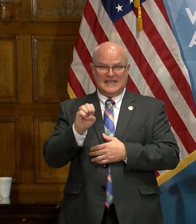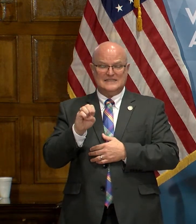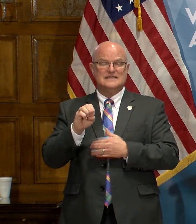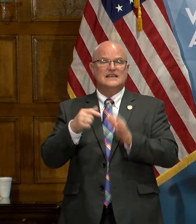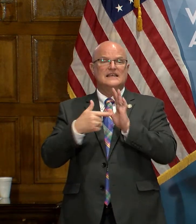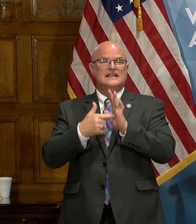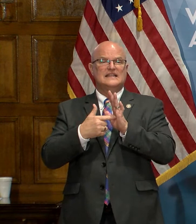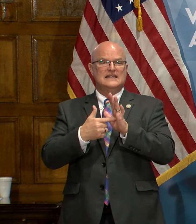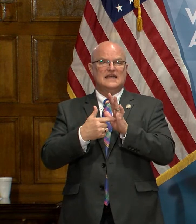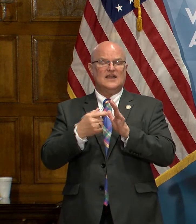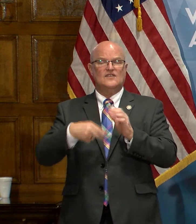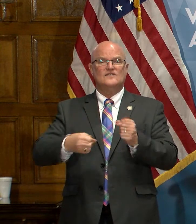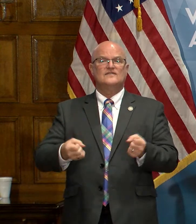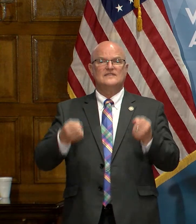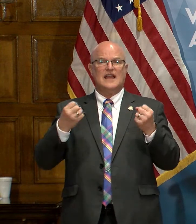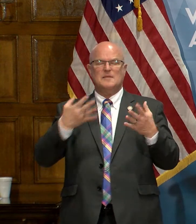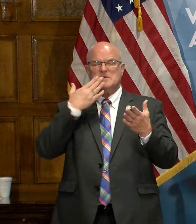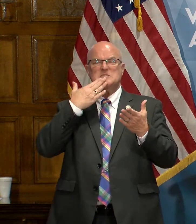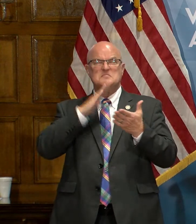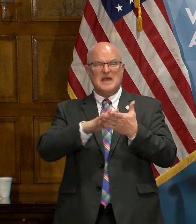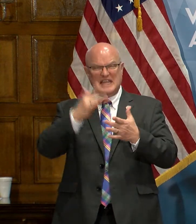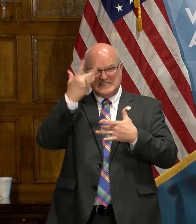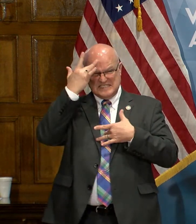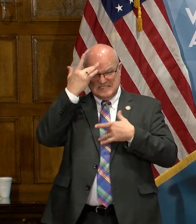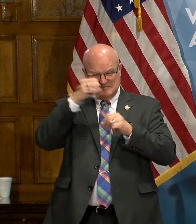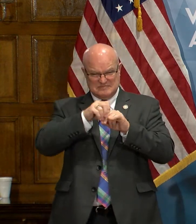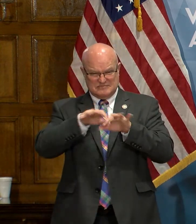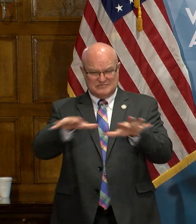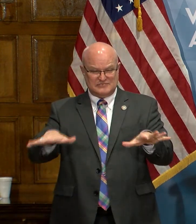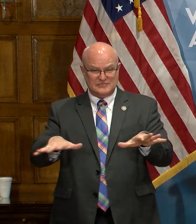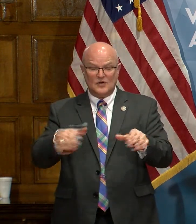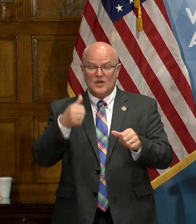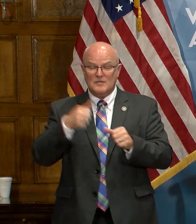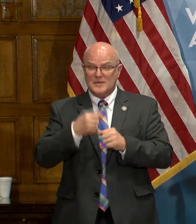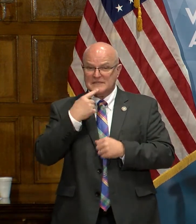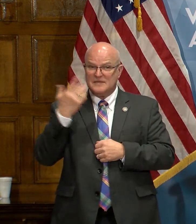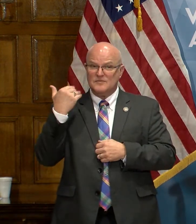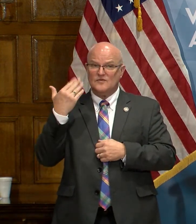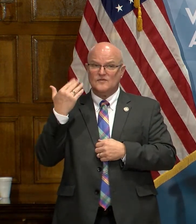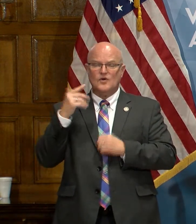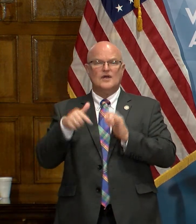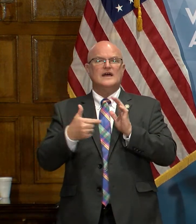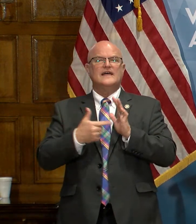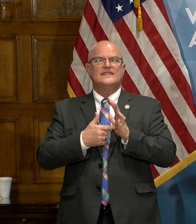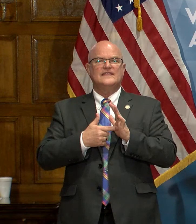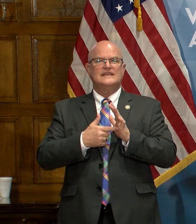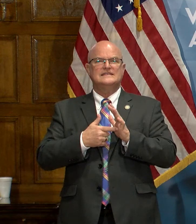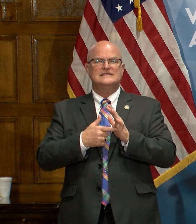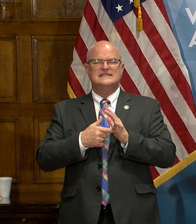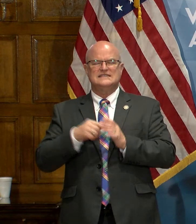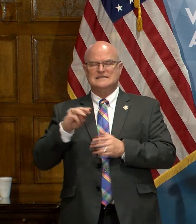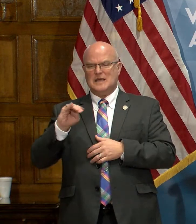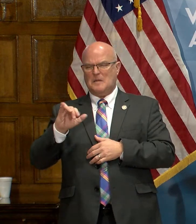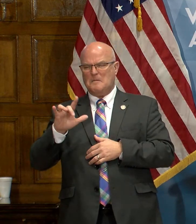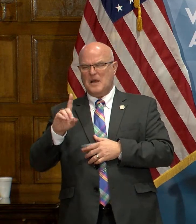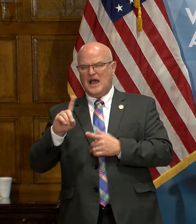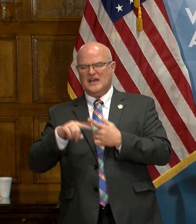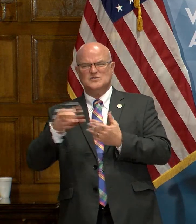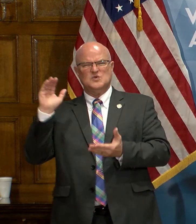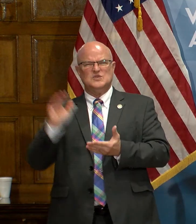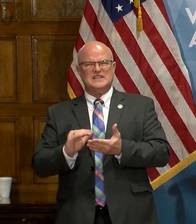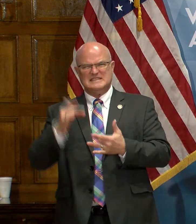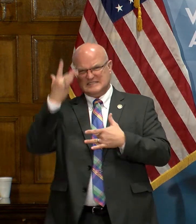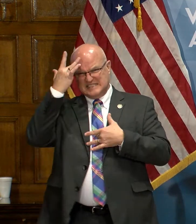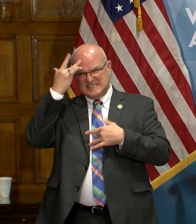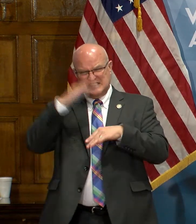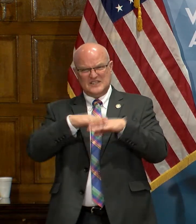the indicator of how much bad disease we have. Remember, as I said before, this is a mild or less severe disease on an